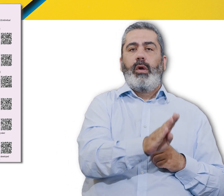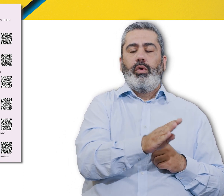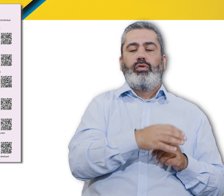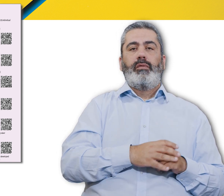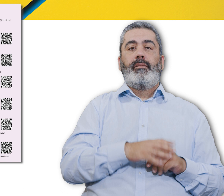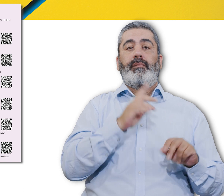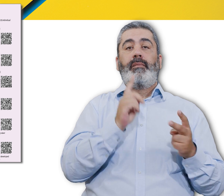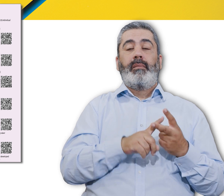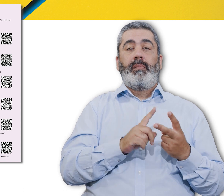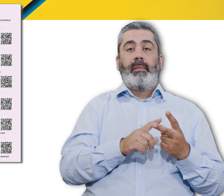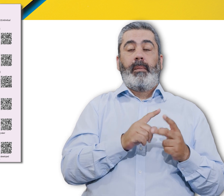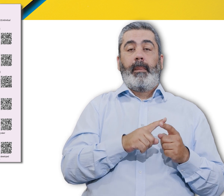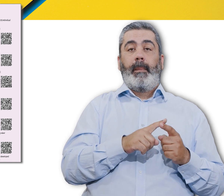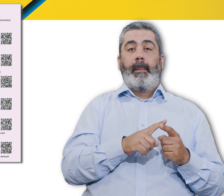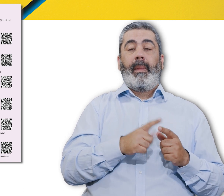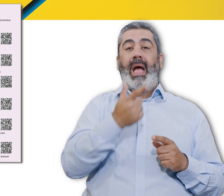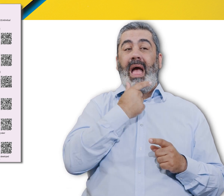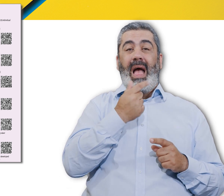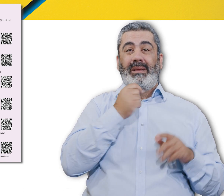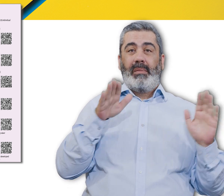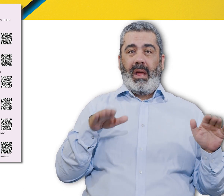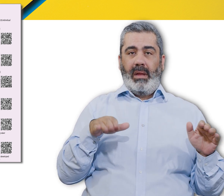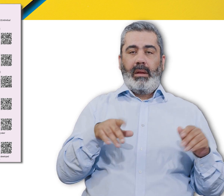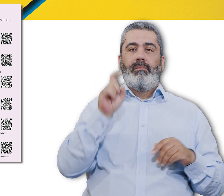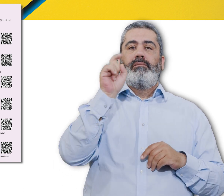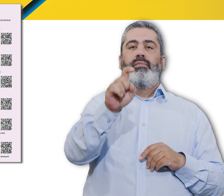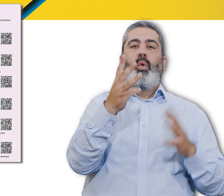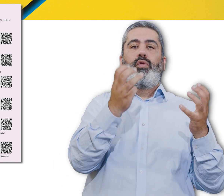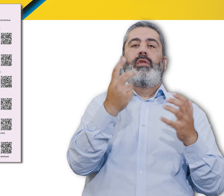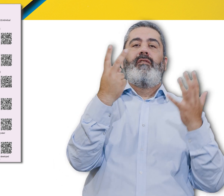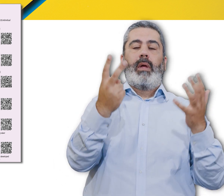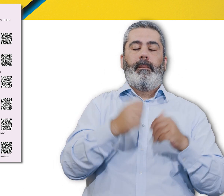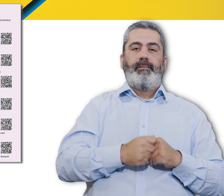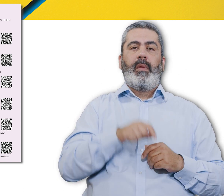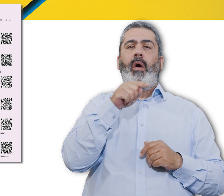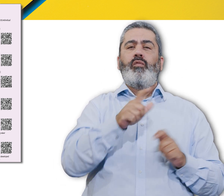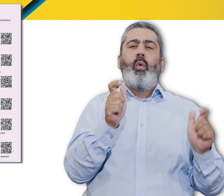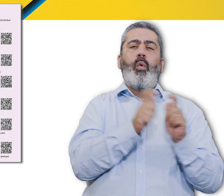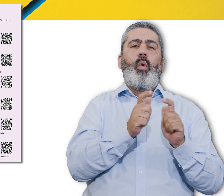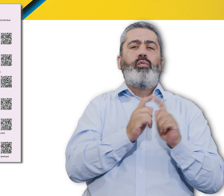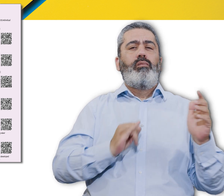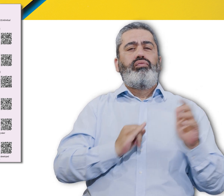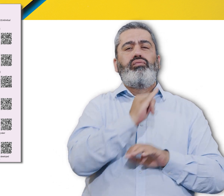Vicus, etc. Aspragaloe, number 87. It is a mountain village, alt.